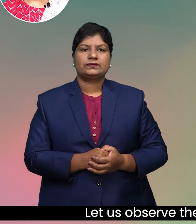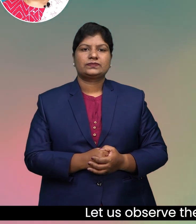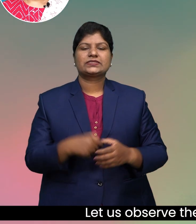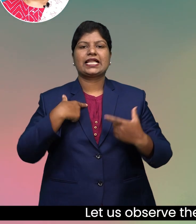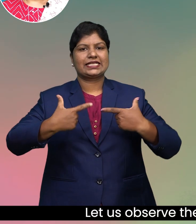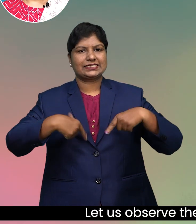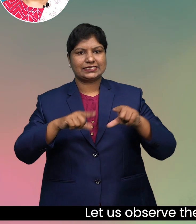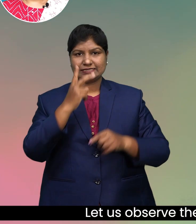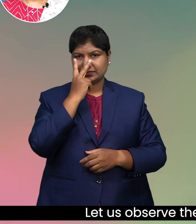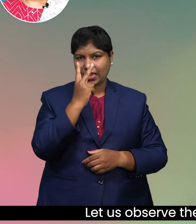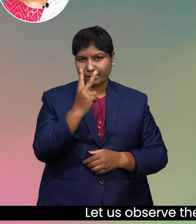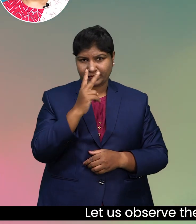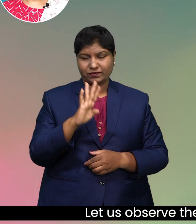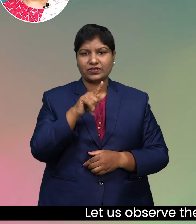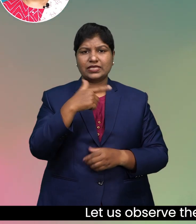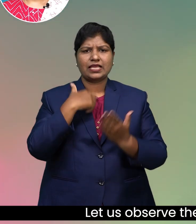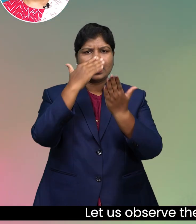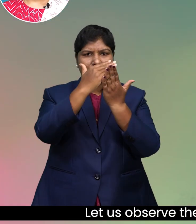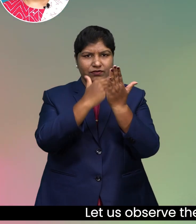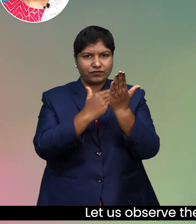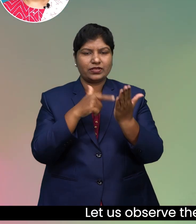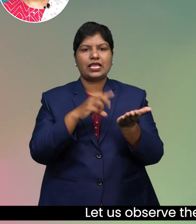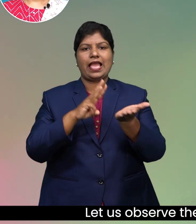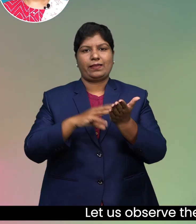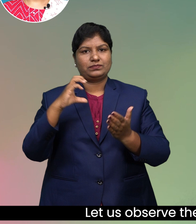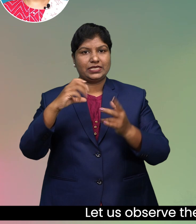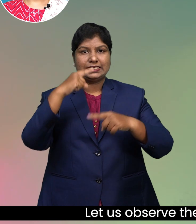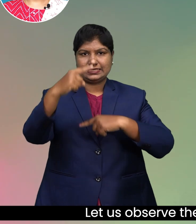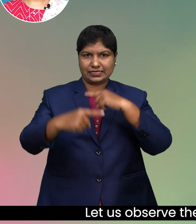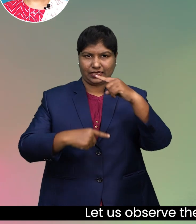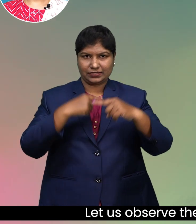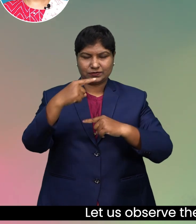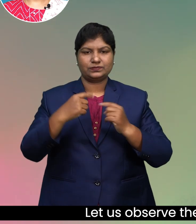Let us observe the events of the menstrual cycle